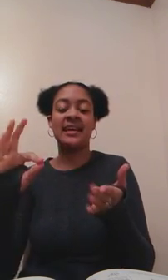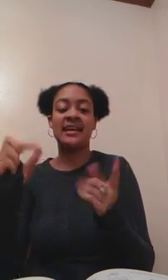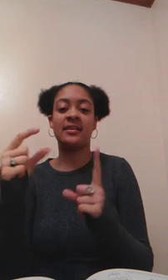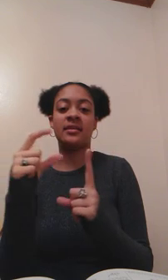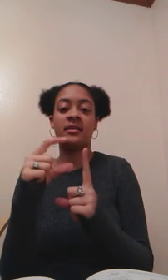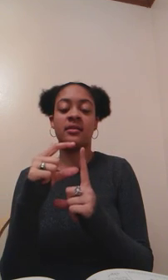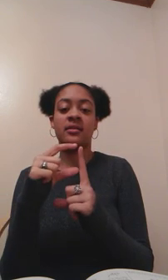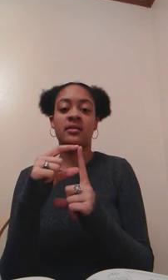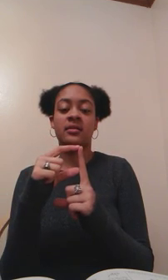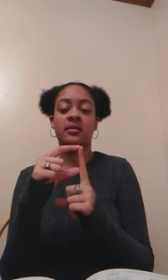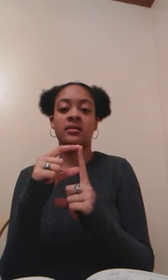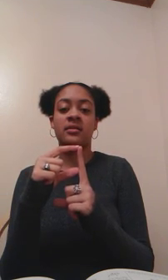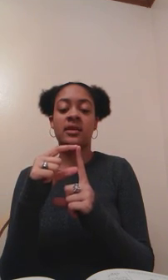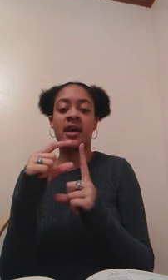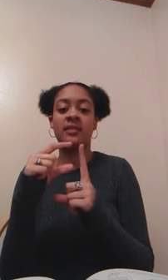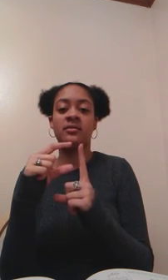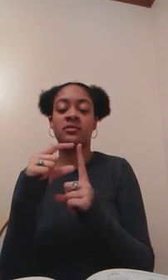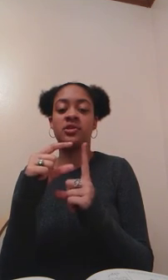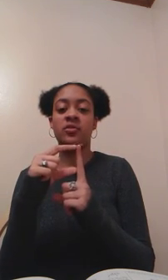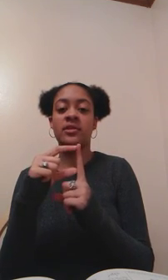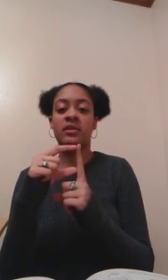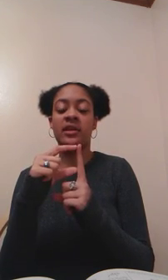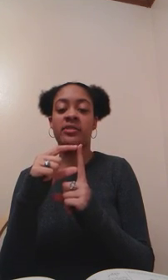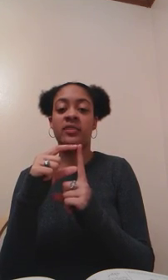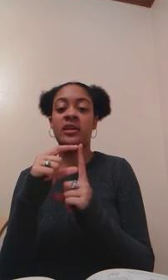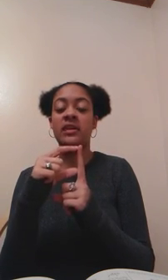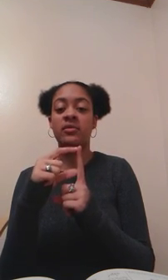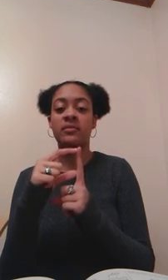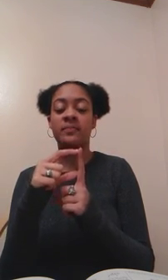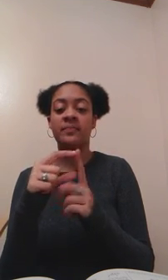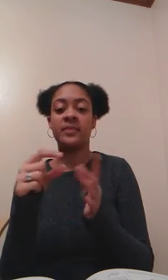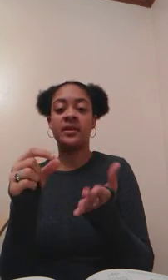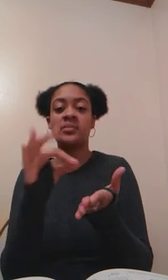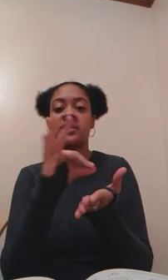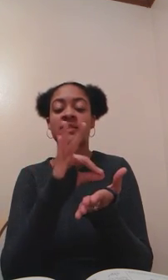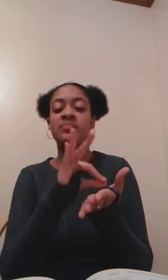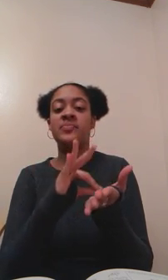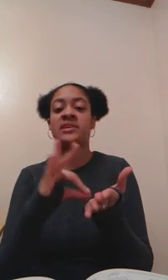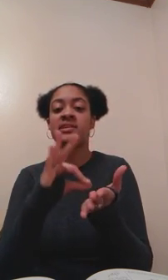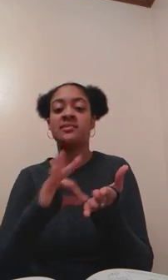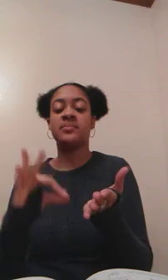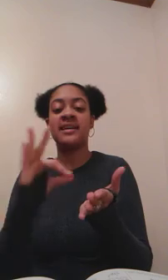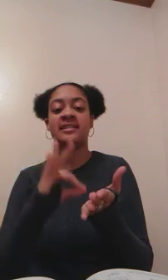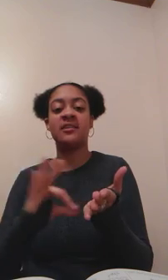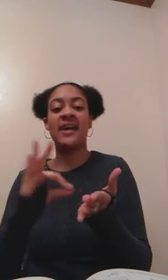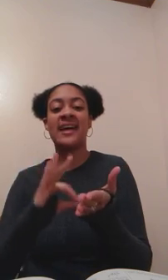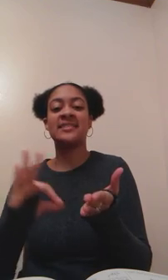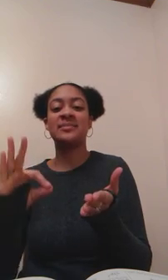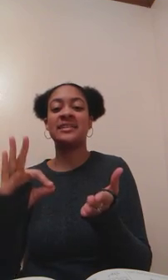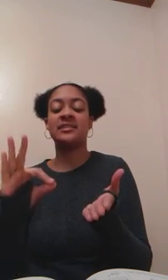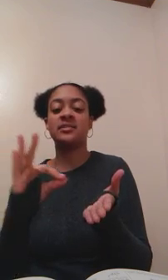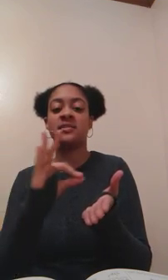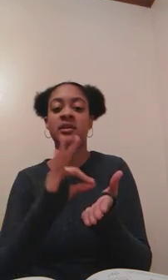indicating that you're showing the length of the needle, because this by itself actually means